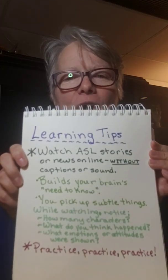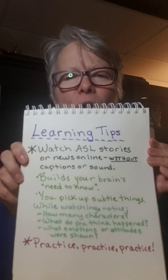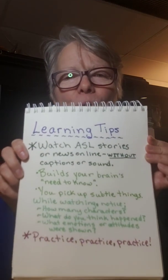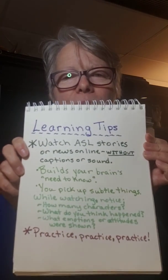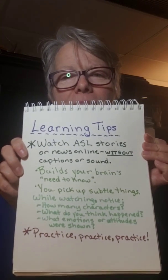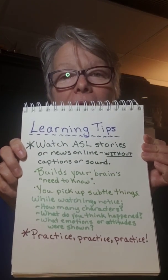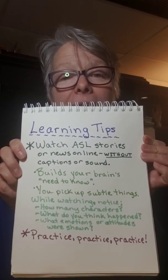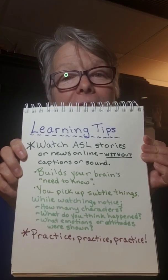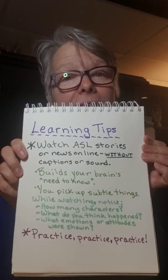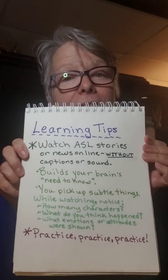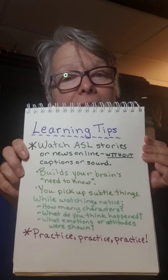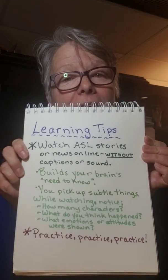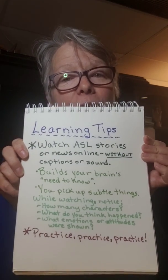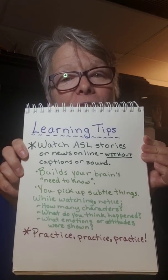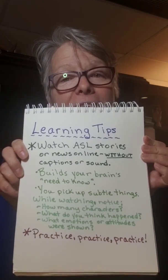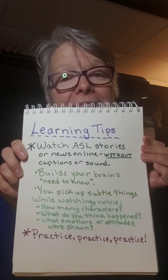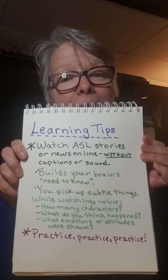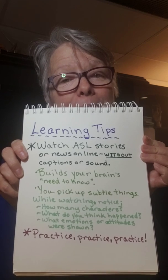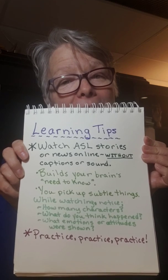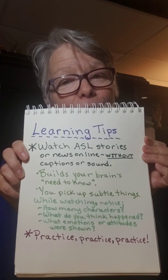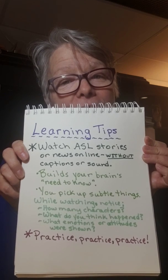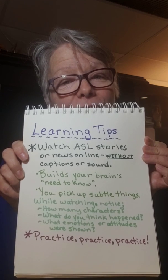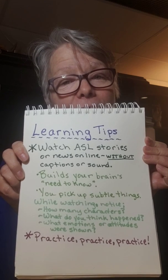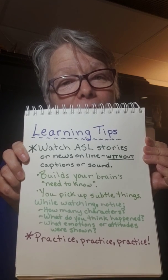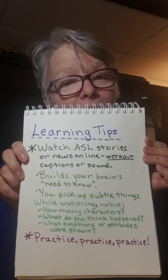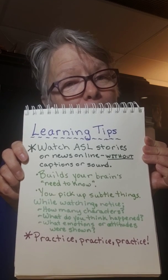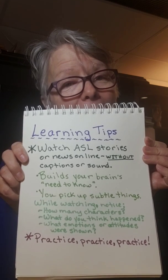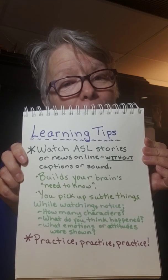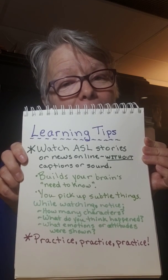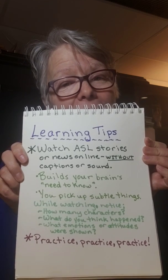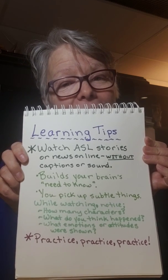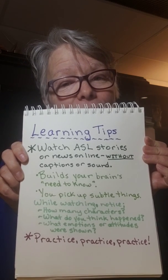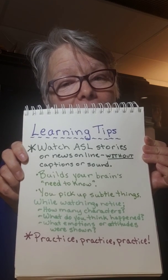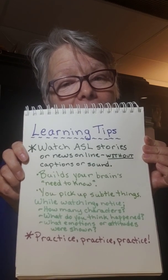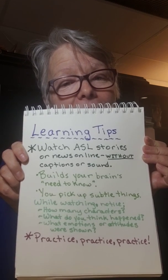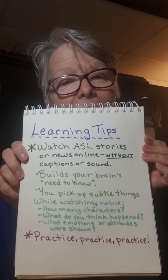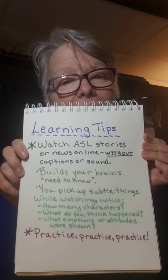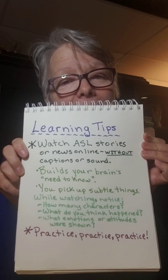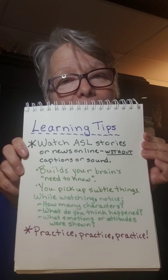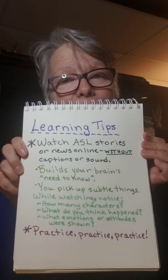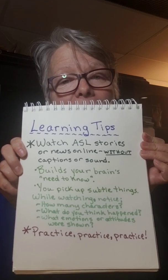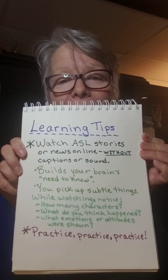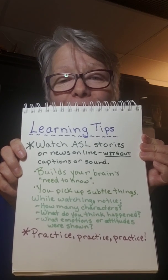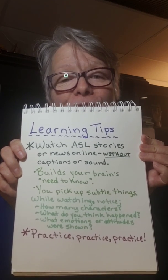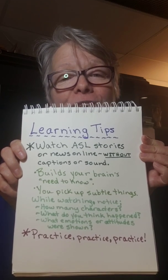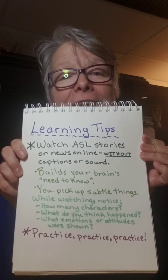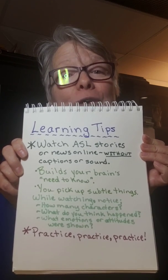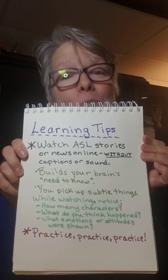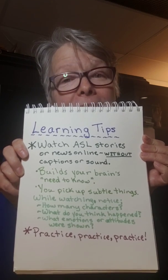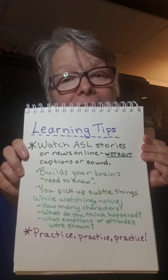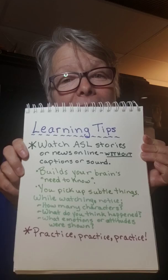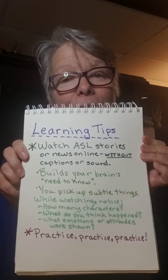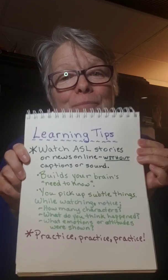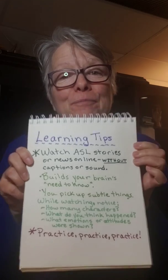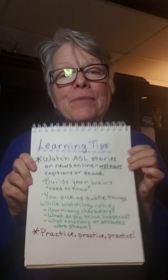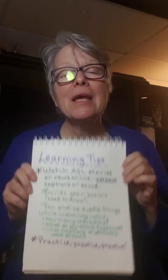Oh, I don't know. Hopefully it's not backwards for you. It looks backwards on my screen. I'll have to figure that whole business out.